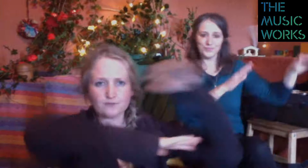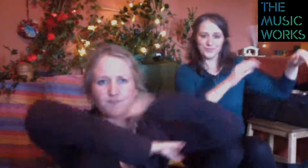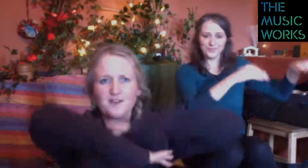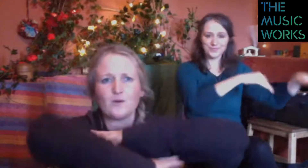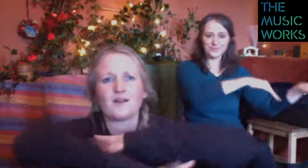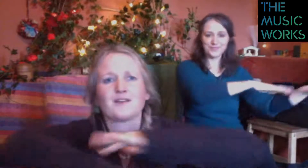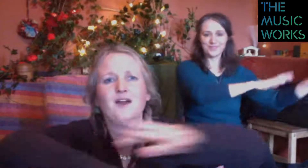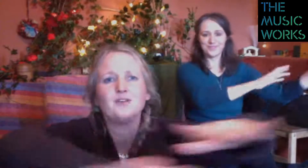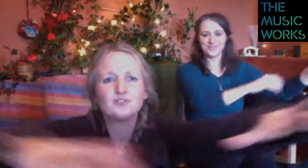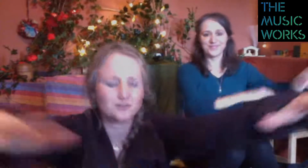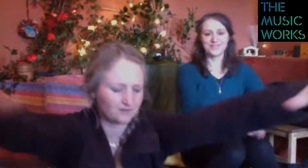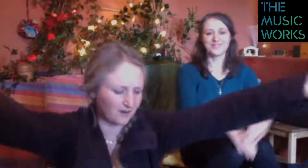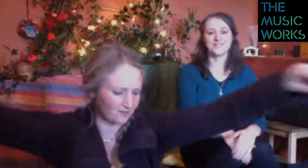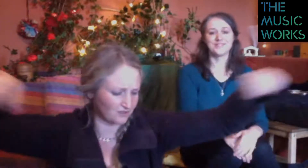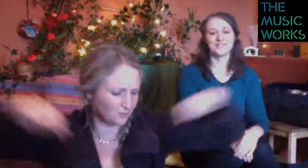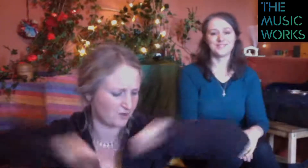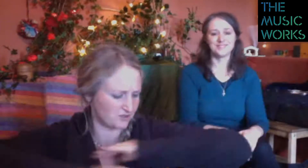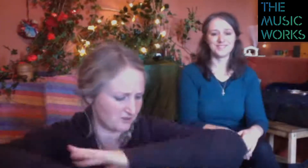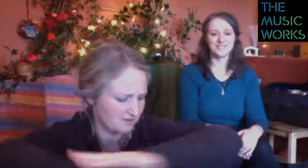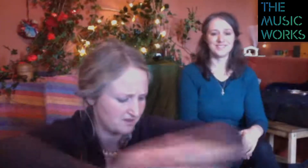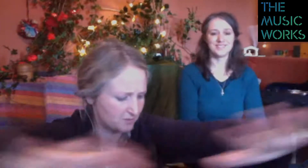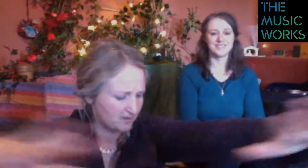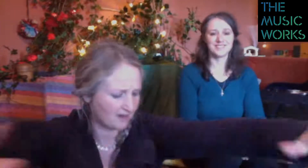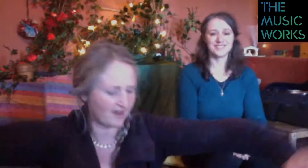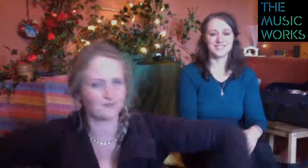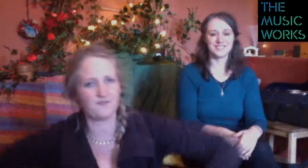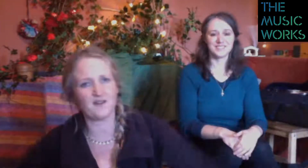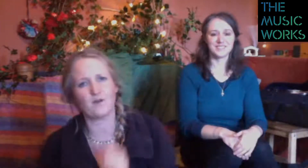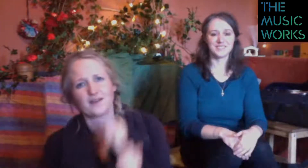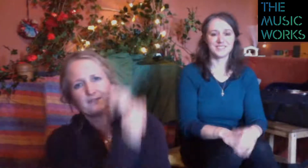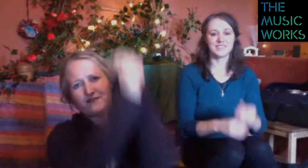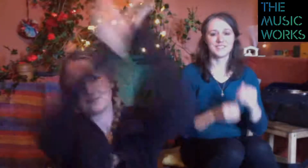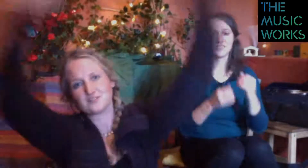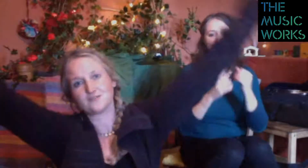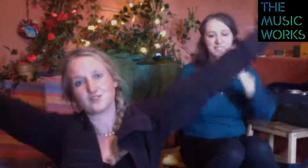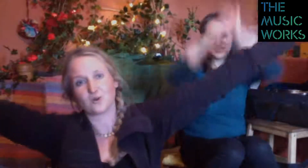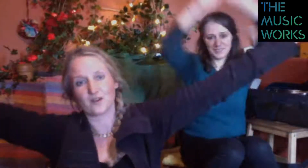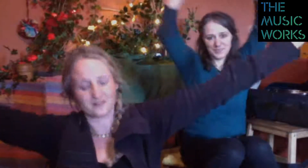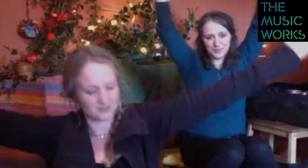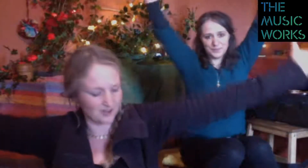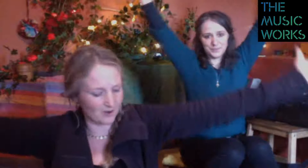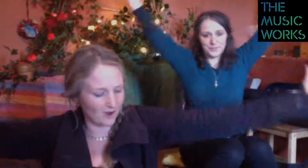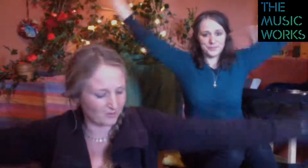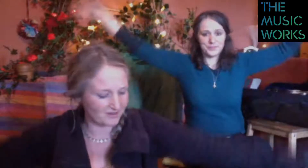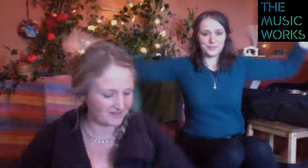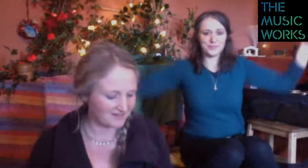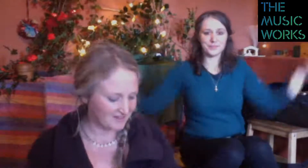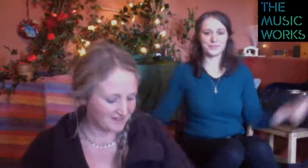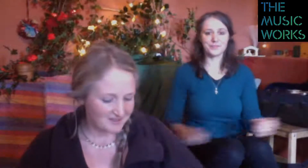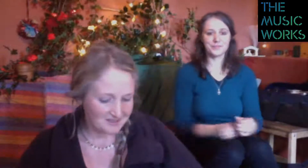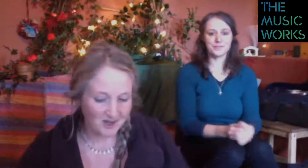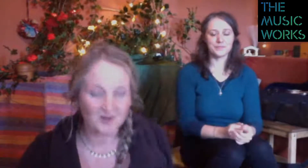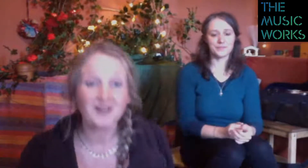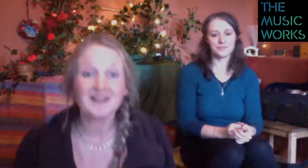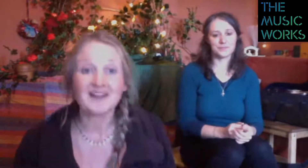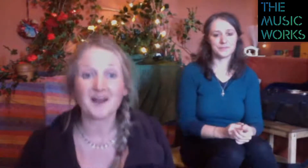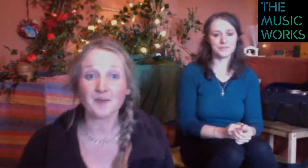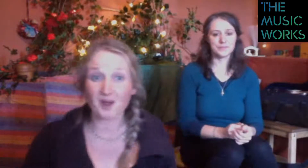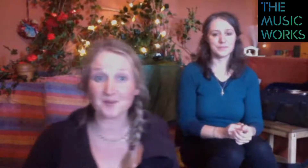feel like an ocean of love as you push this one out and feel like a fountain of joy as you go up. So, Lee, I'm hoping you've